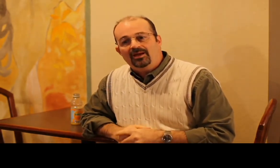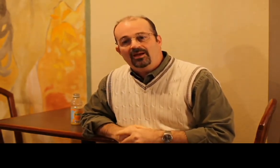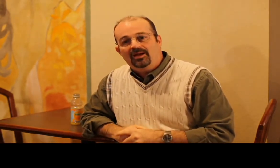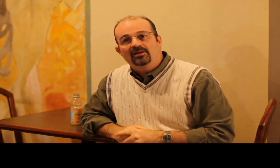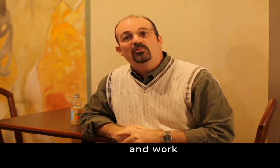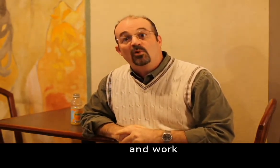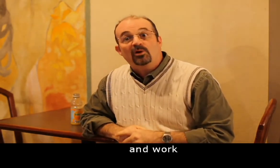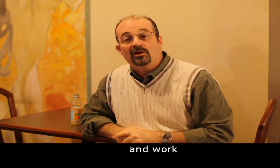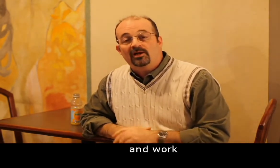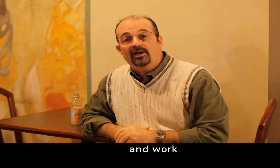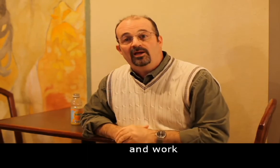and work